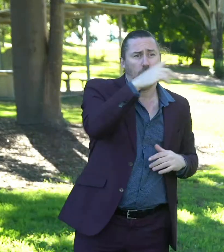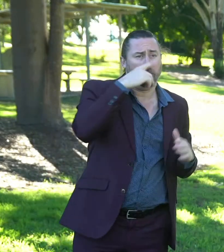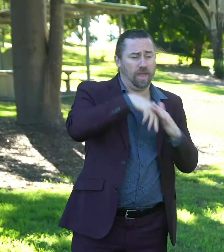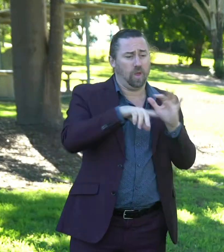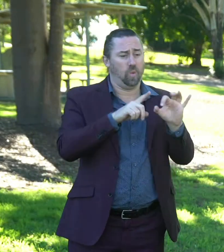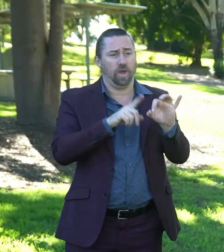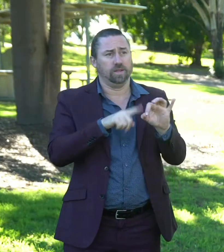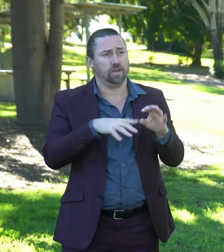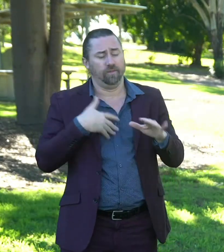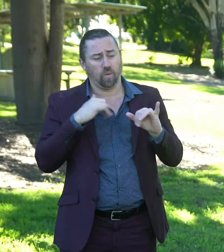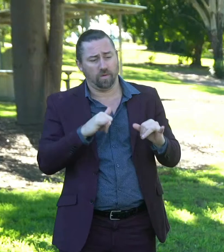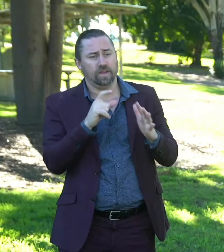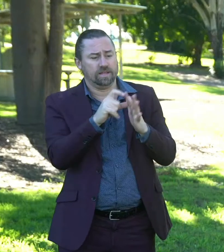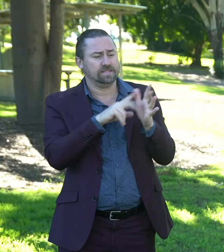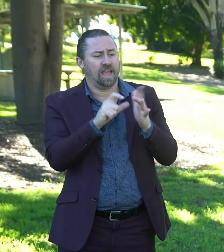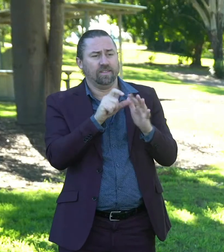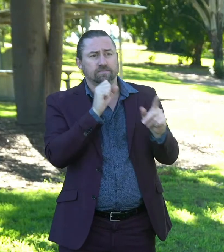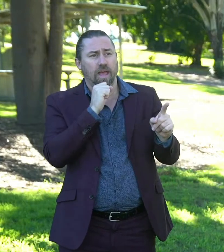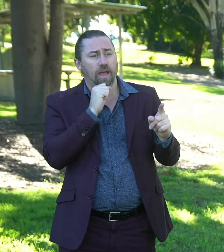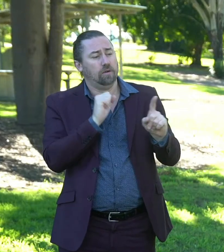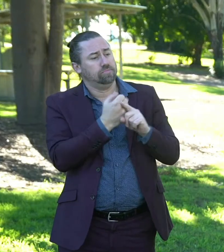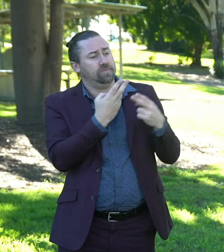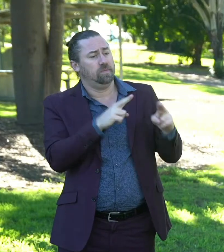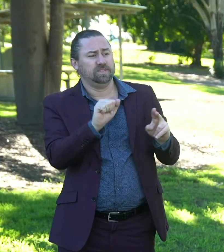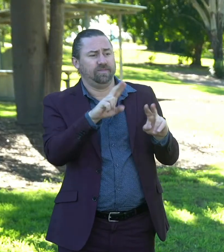with Dave's family during this time.